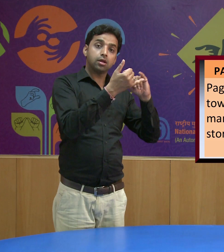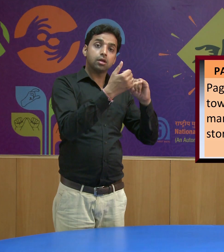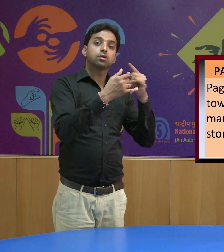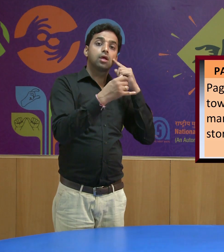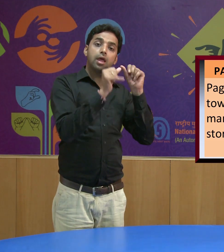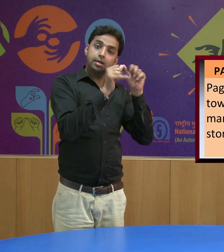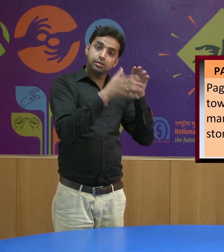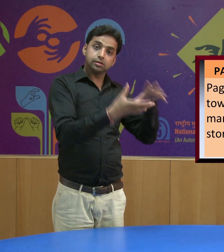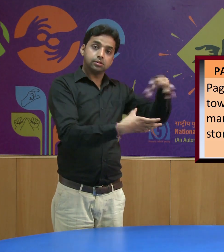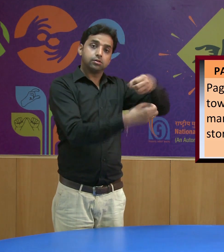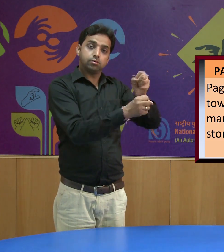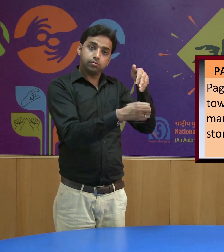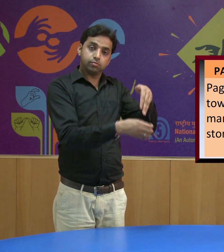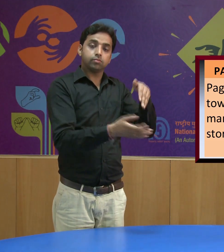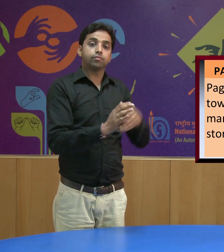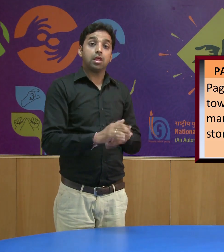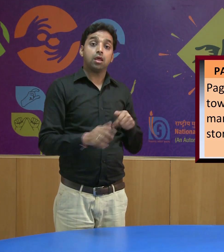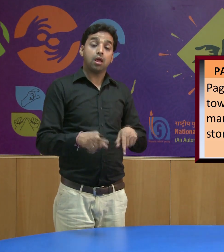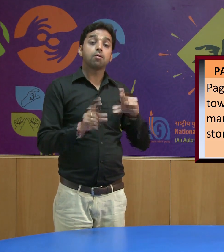The culture of Burma